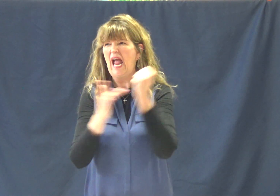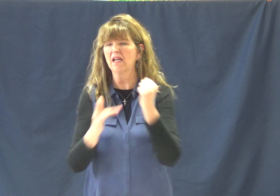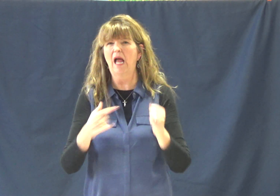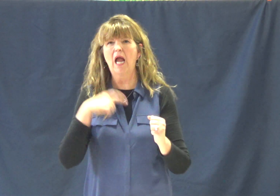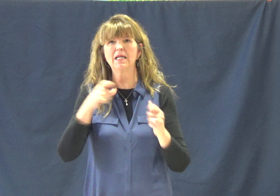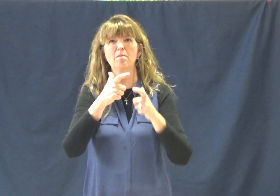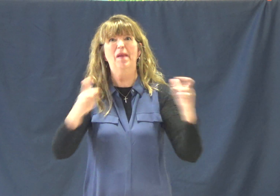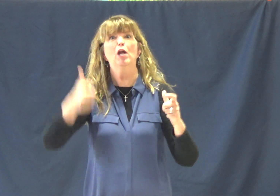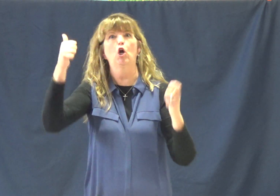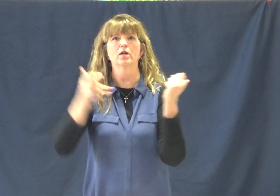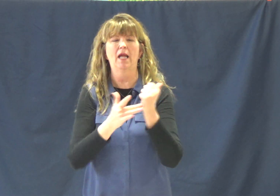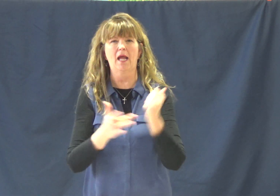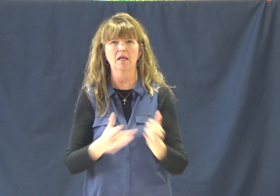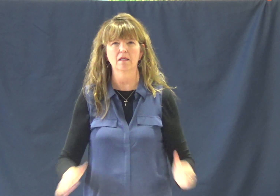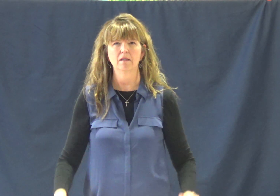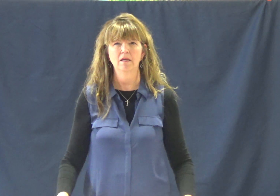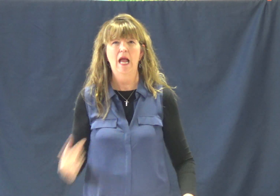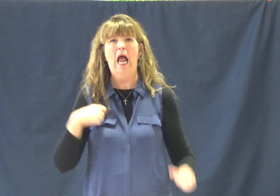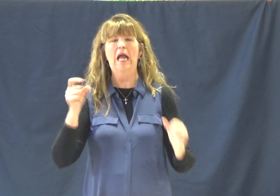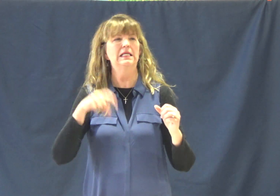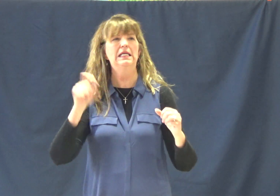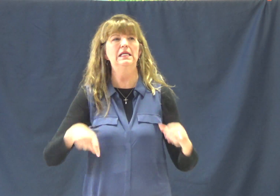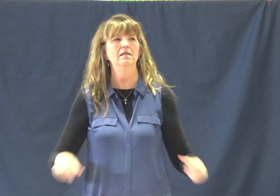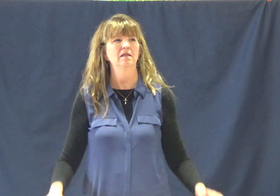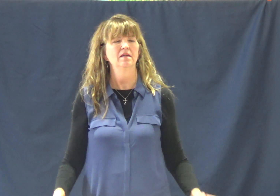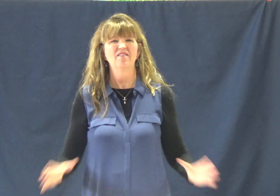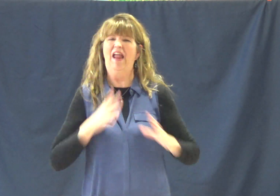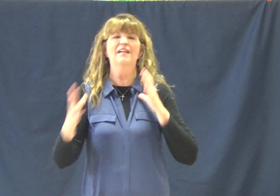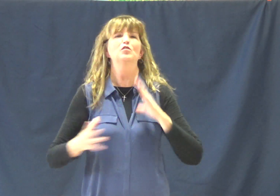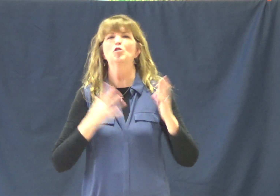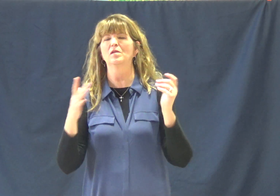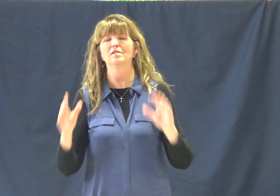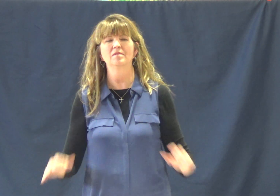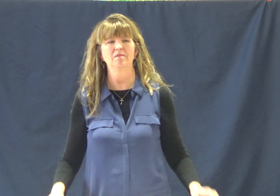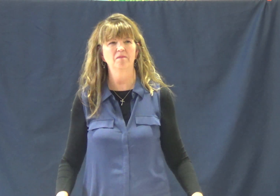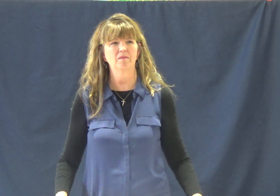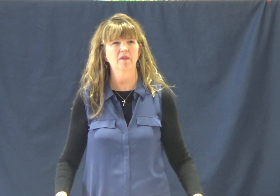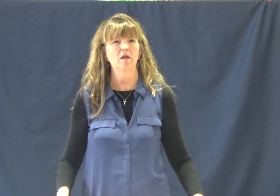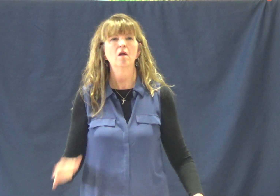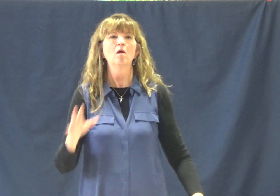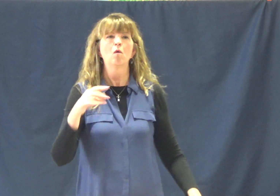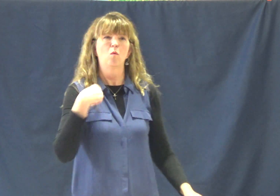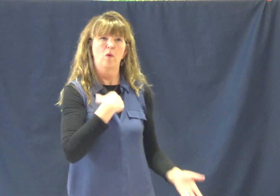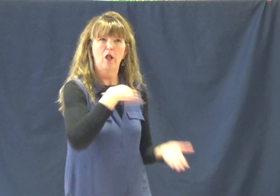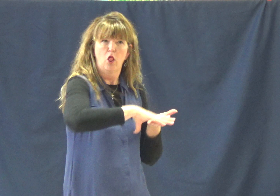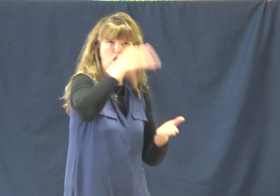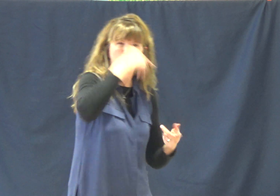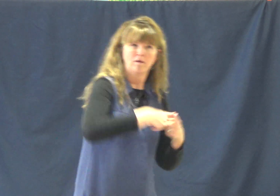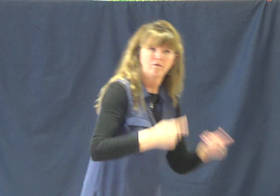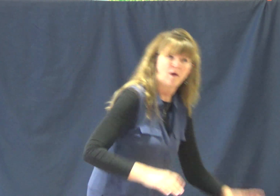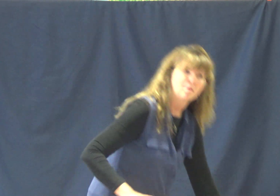I need more tech. I need bigger tech. I need fancier this and fancier that. We learn